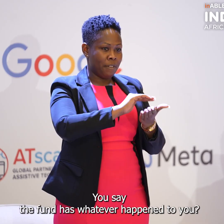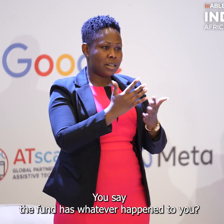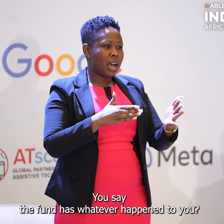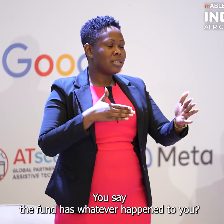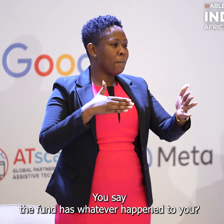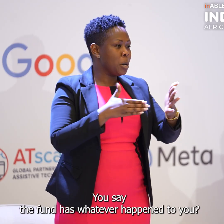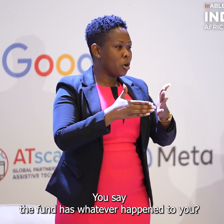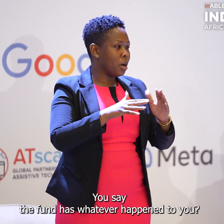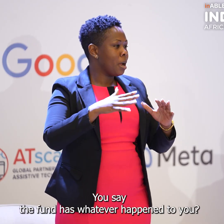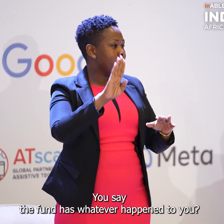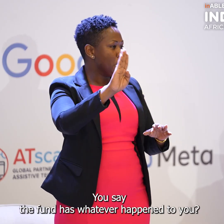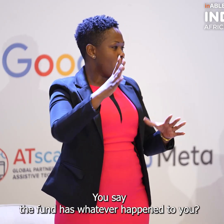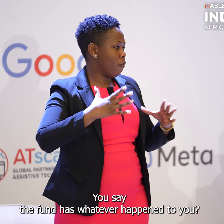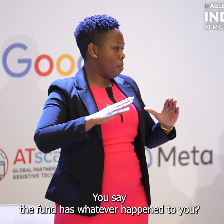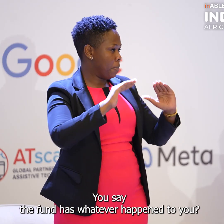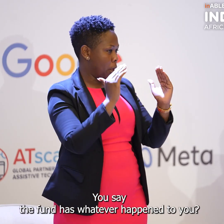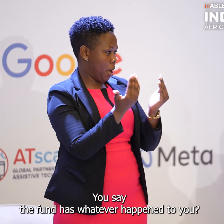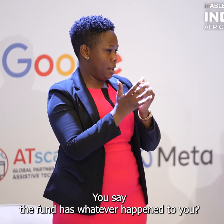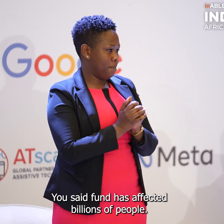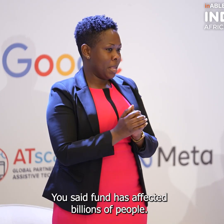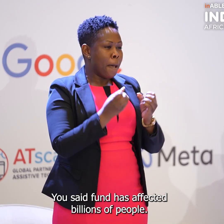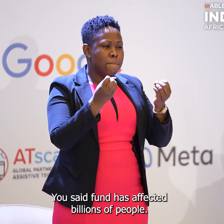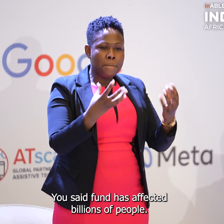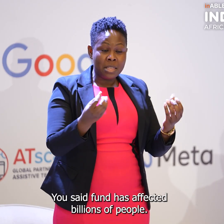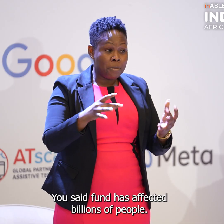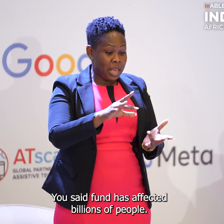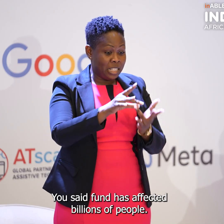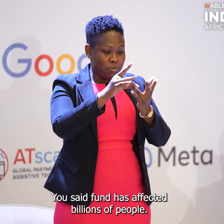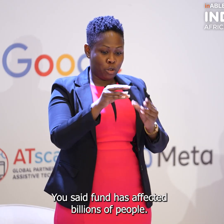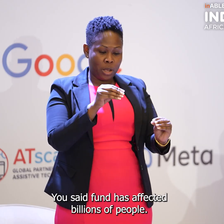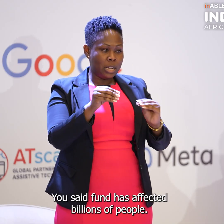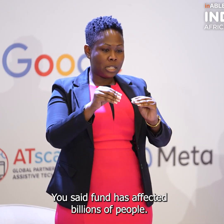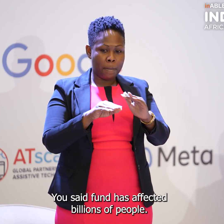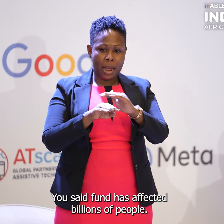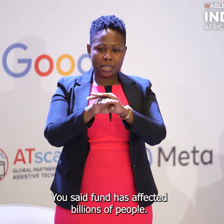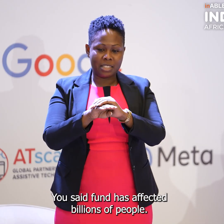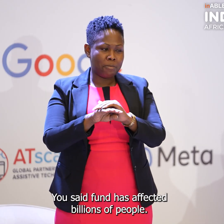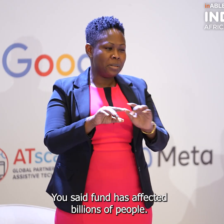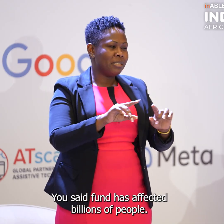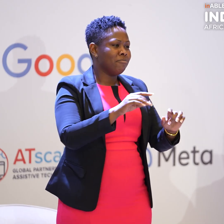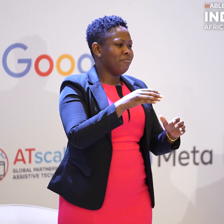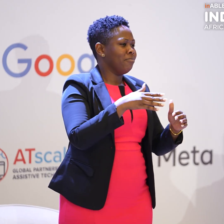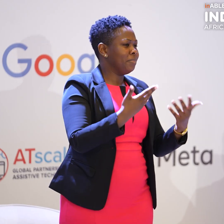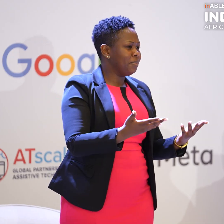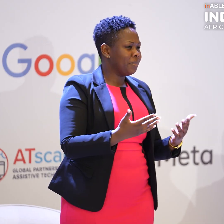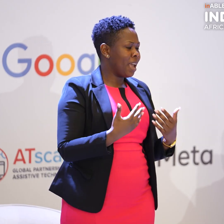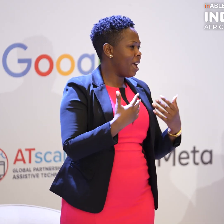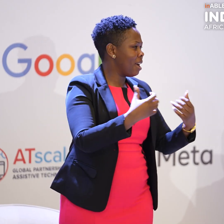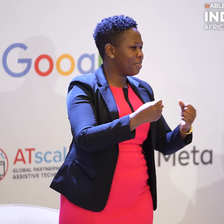You said whatever happened to you, you said fund has affected billions of people,